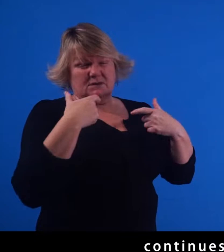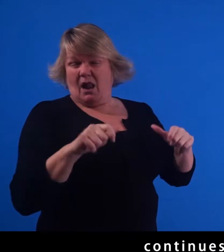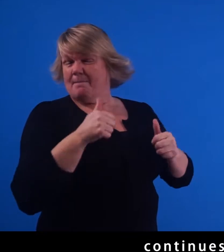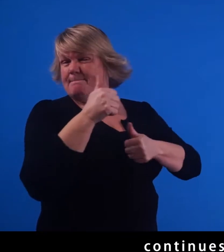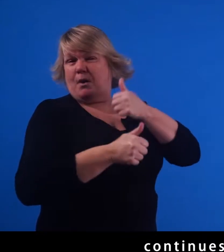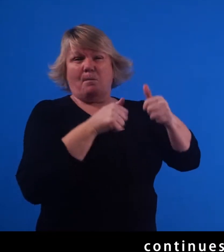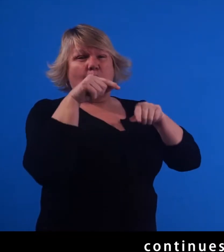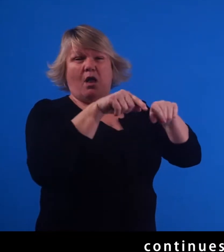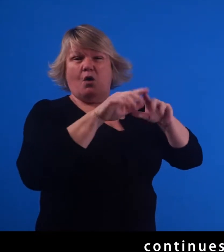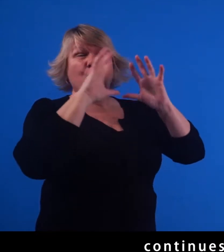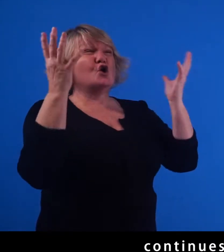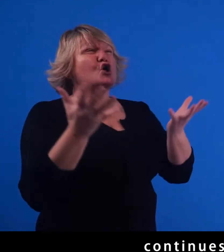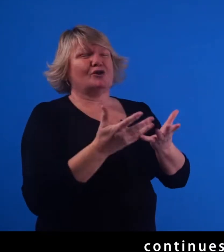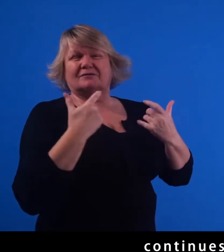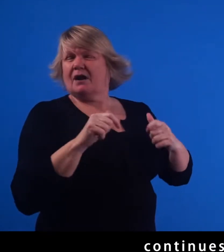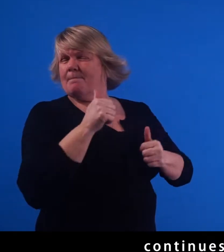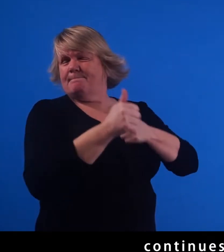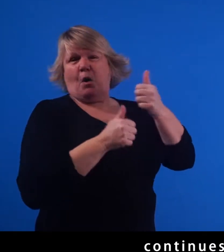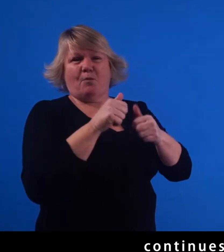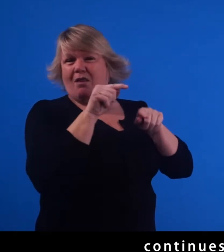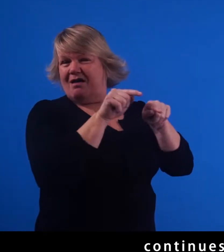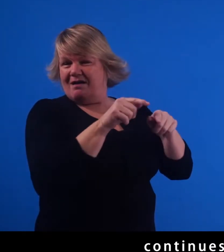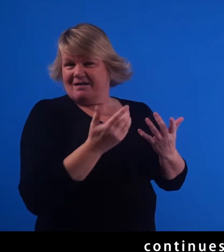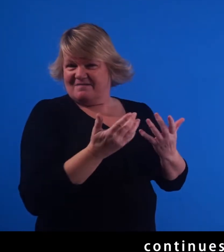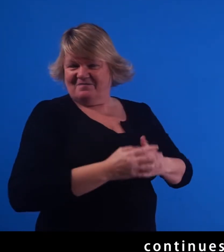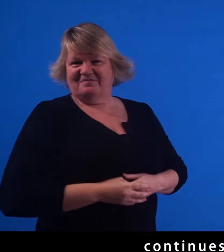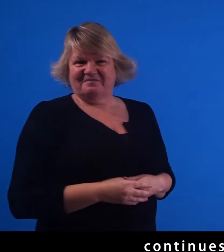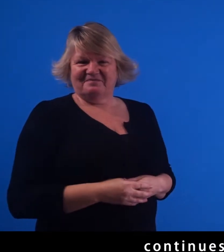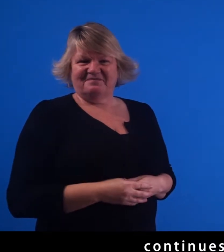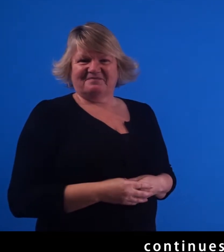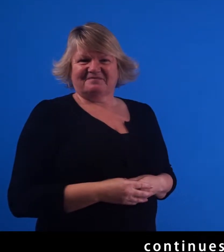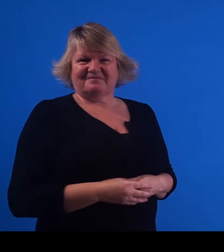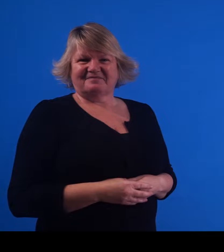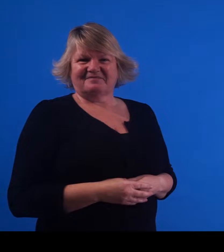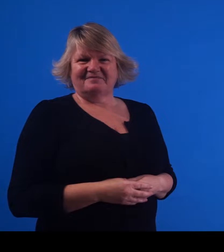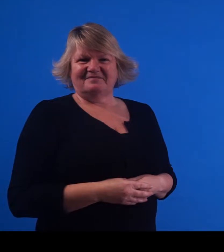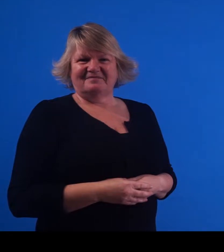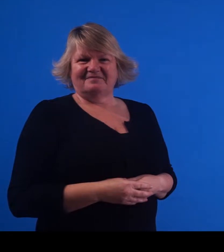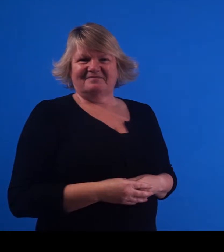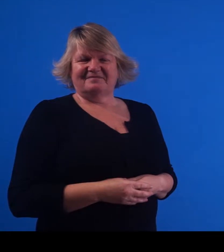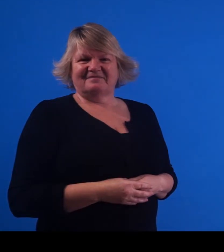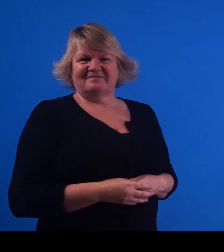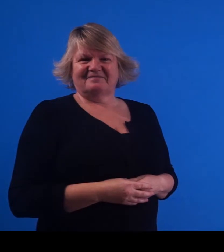known, continues to be of huge popularity all over the world.